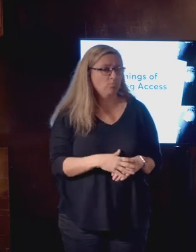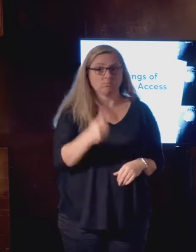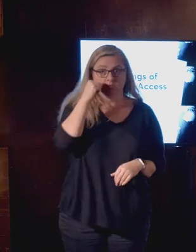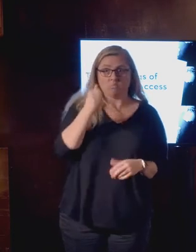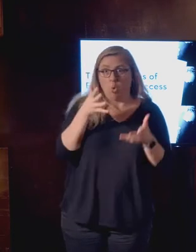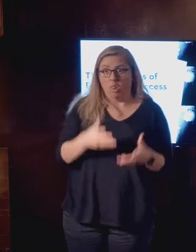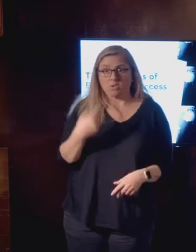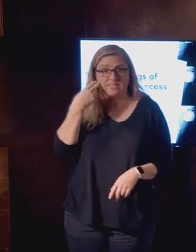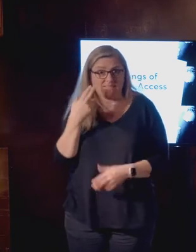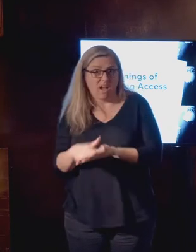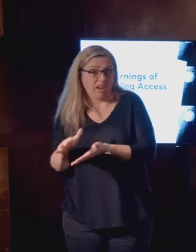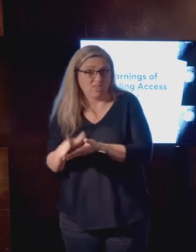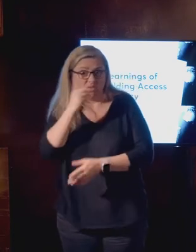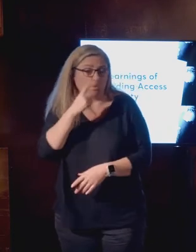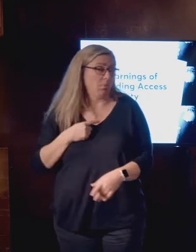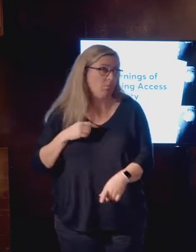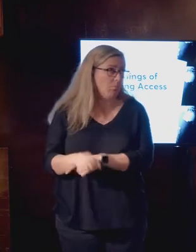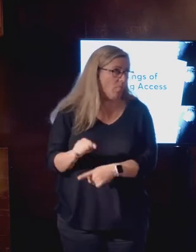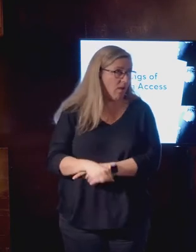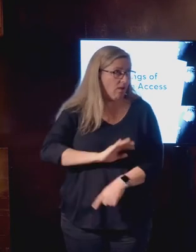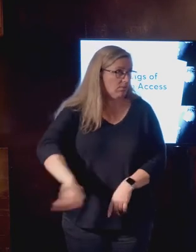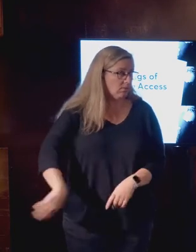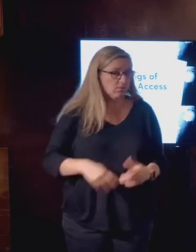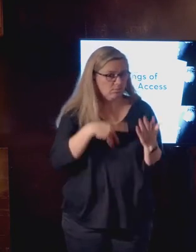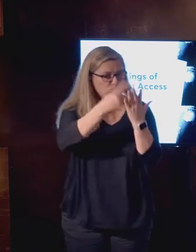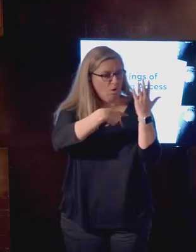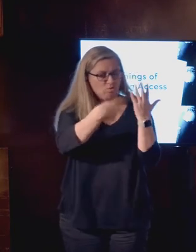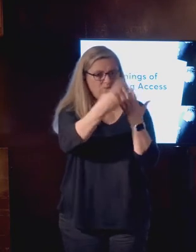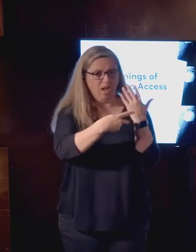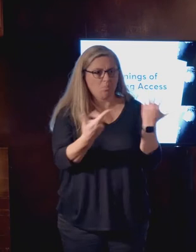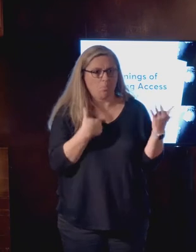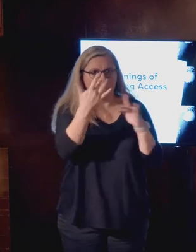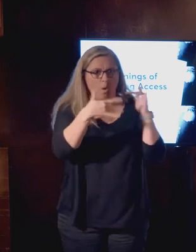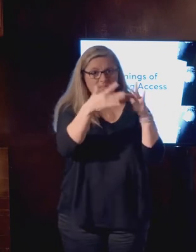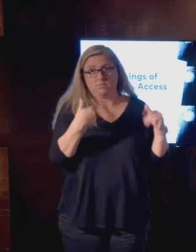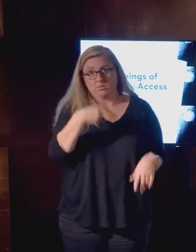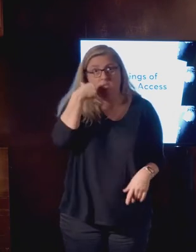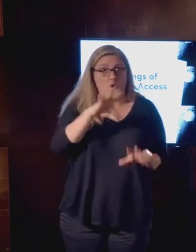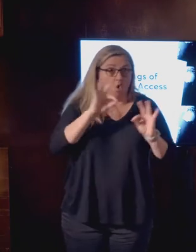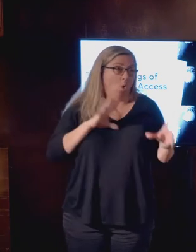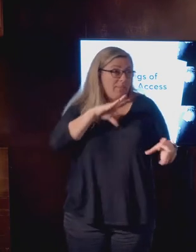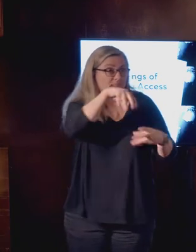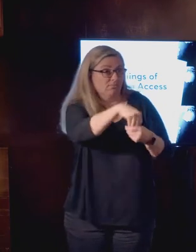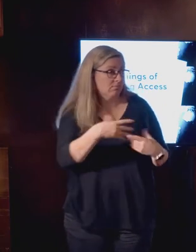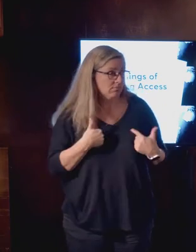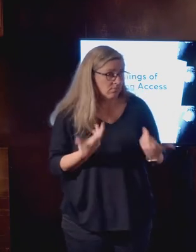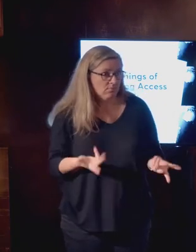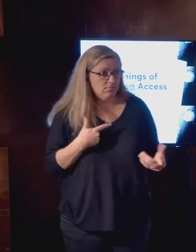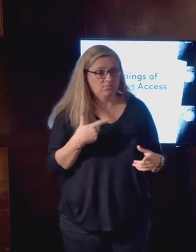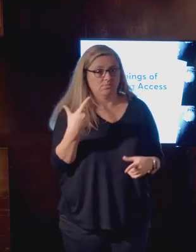deaf and hard of hearing people that don't even bother looking at programs or websites, because they're like, well, it's not for me, so why would I bother?